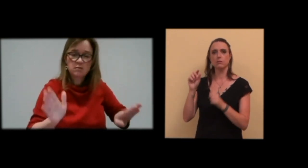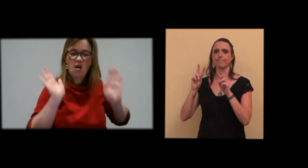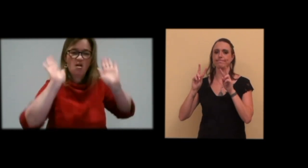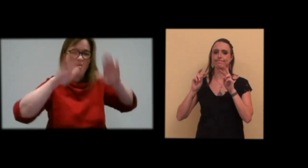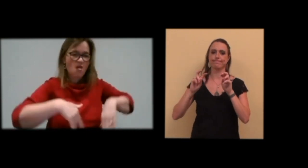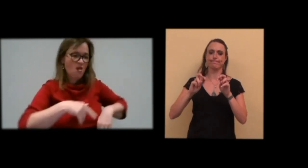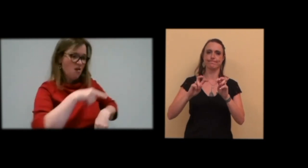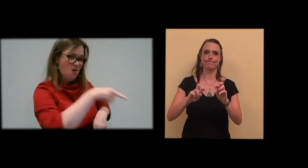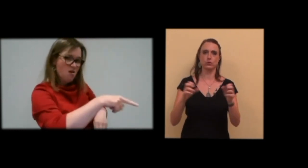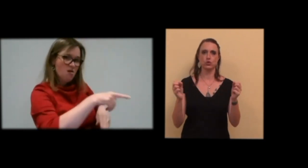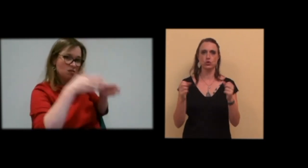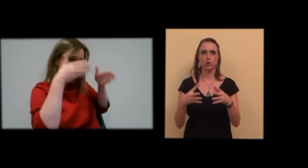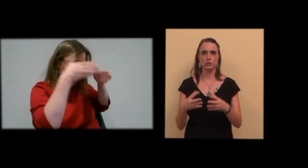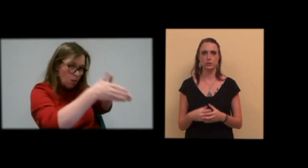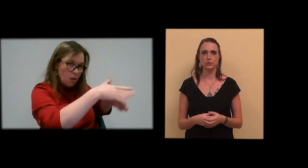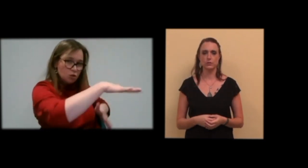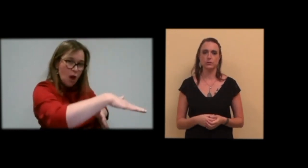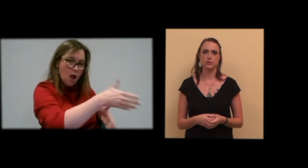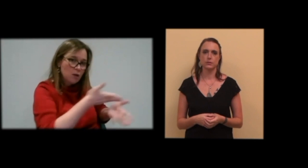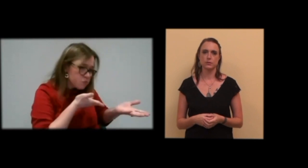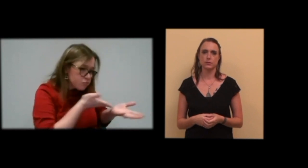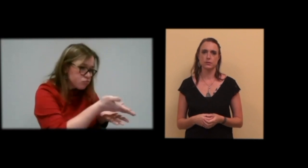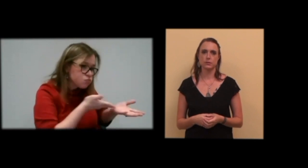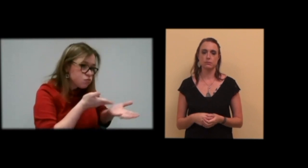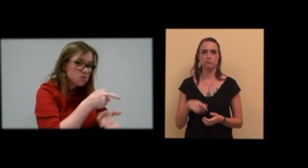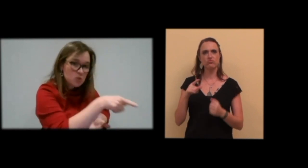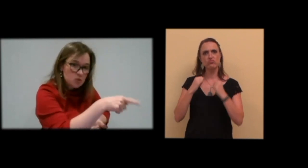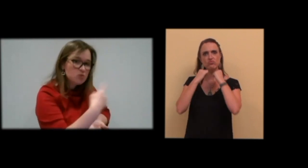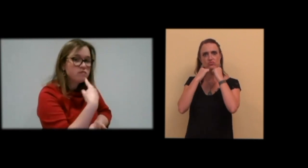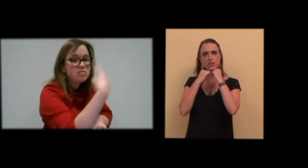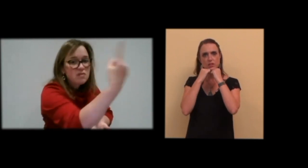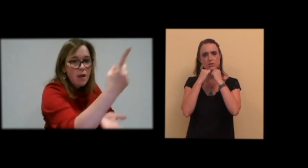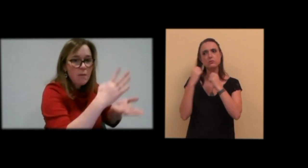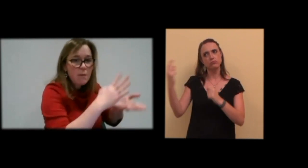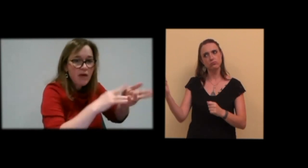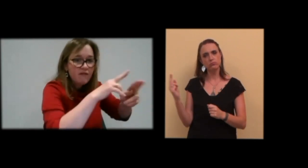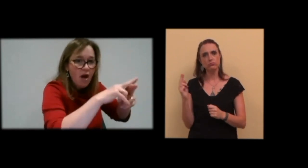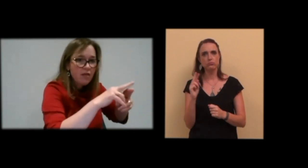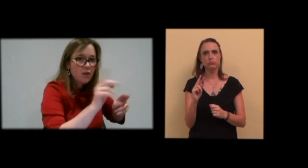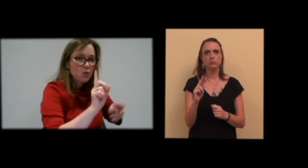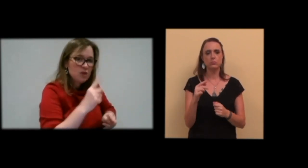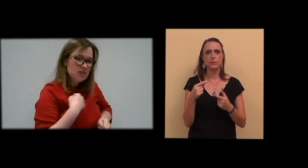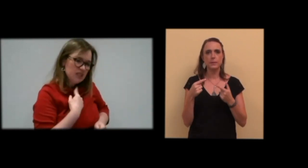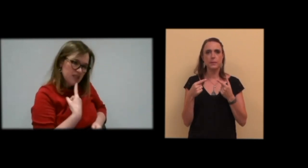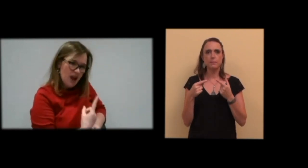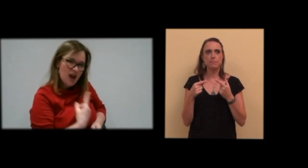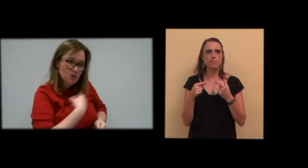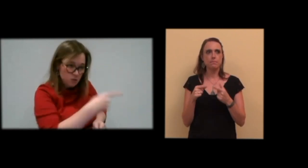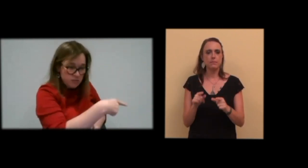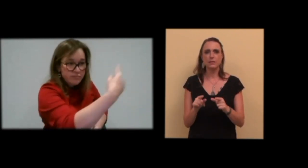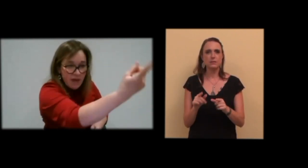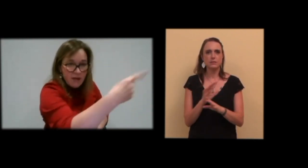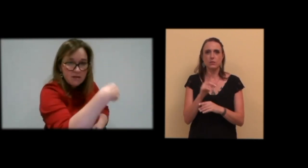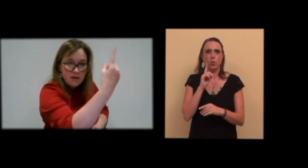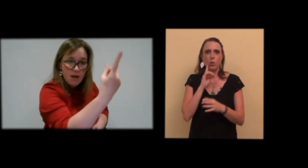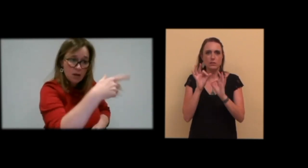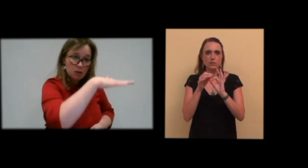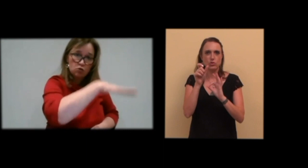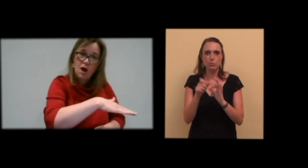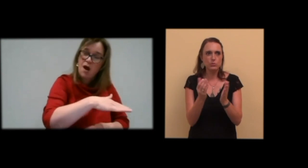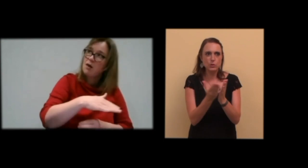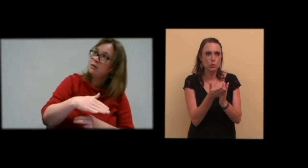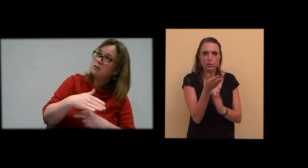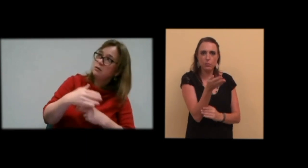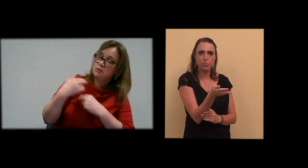services, at which point the assessment process is then started and the parents are brought in, but there